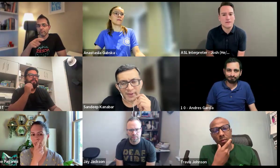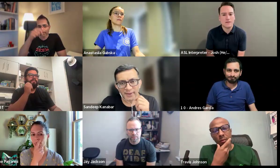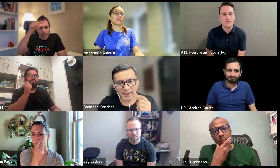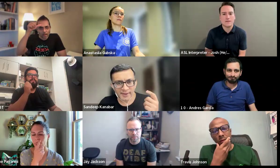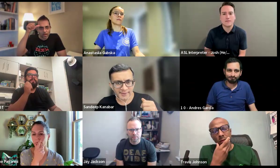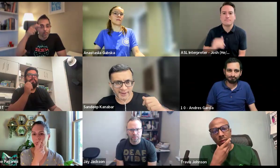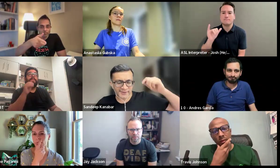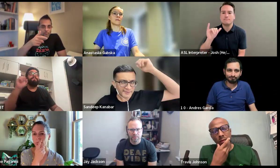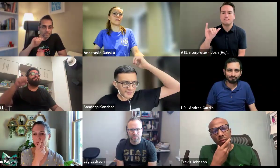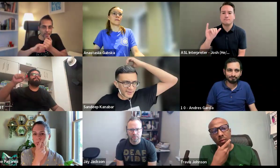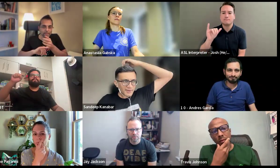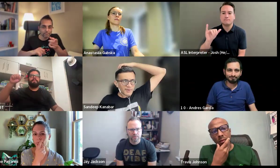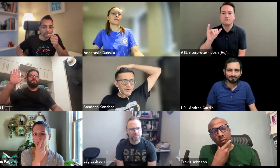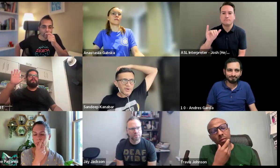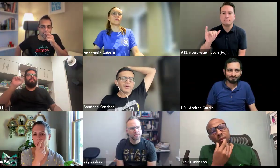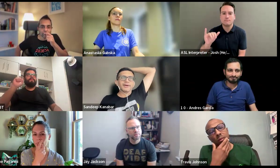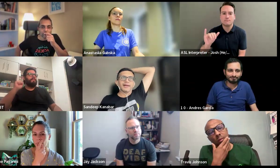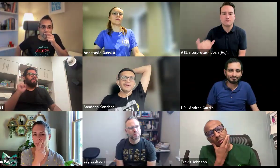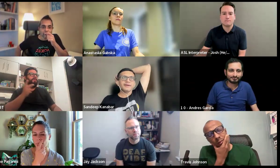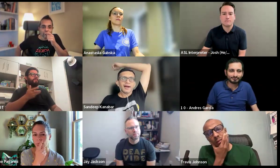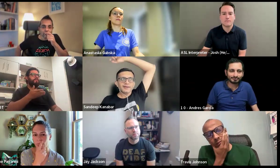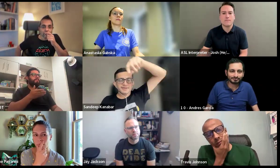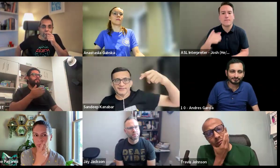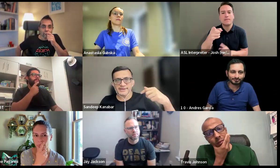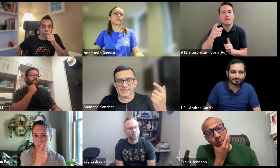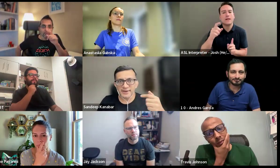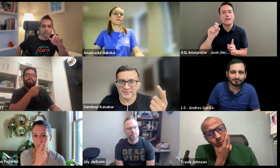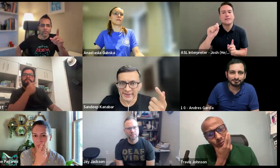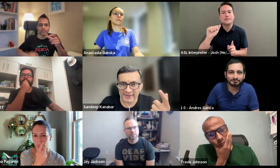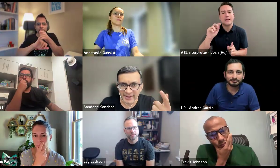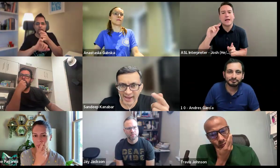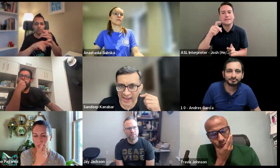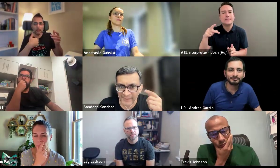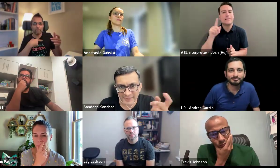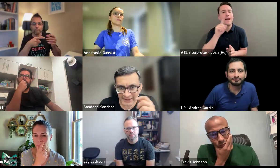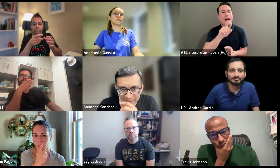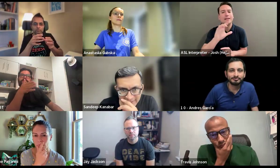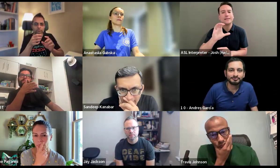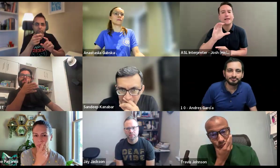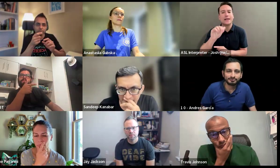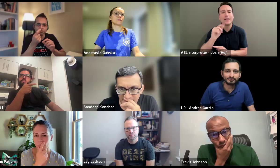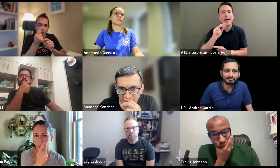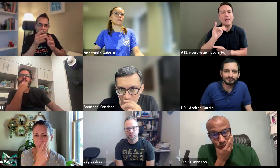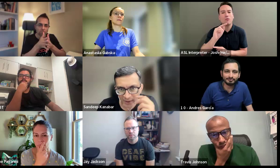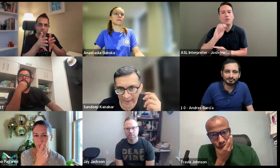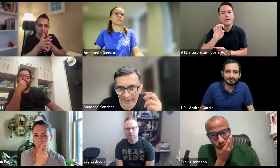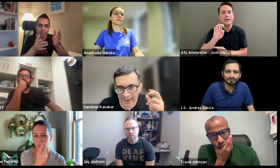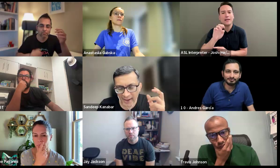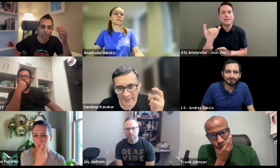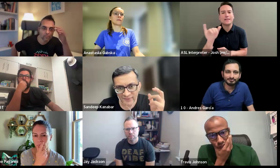Okay. Catherine. Okay, Catherine. I think the same thing has happened multiple times. Okay. I mean,